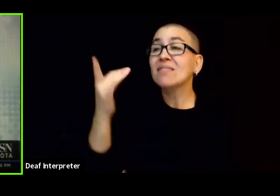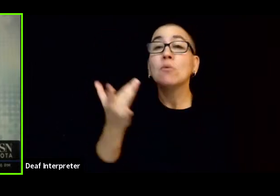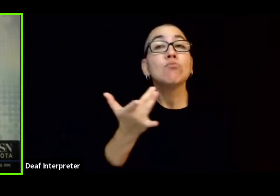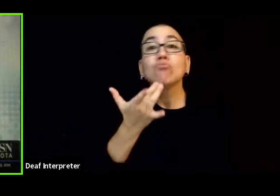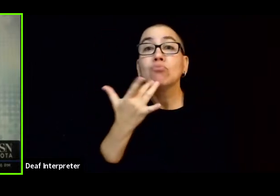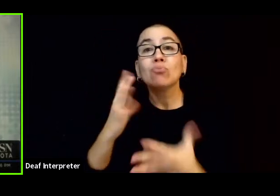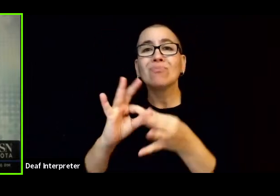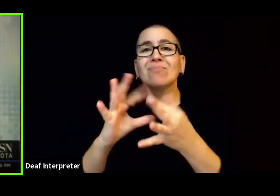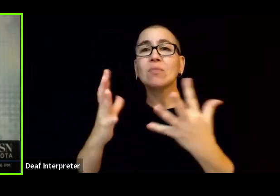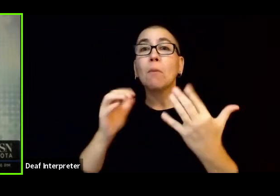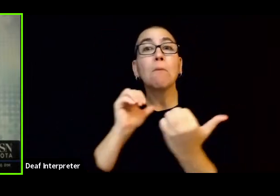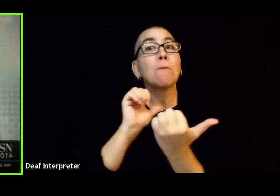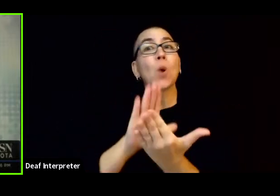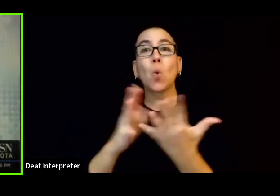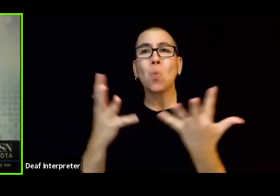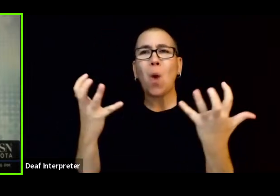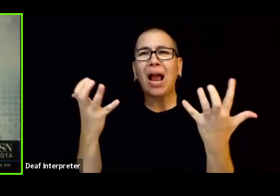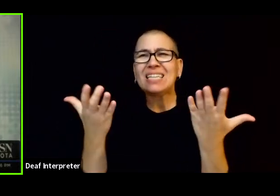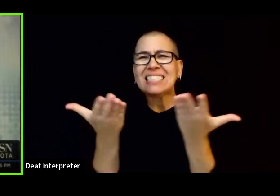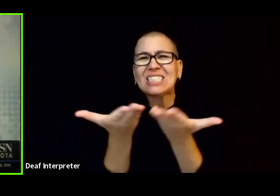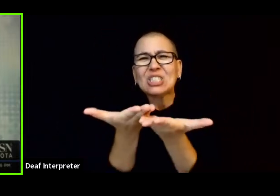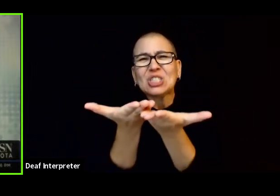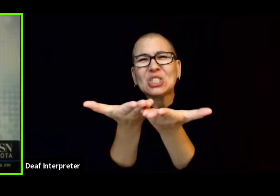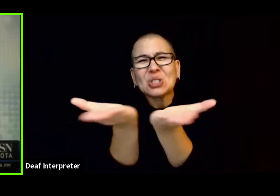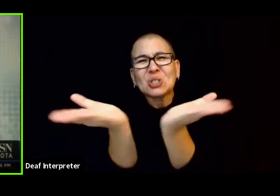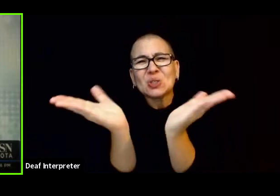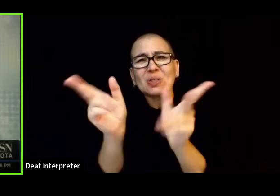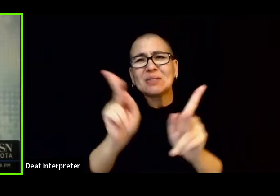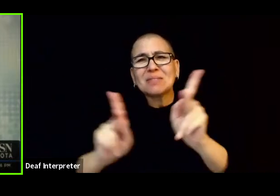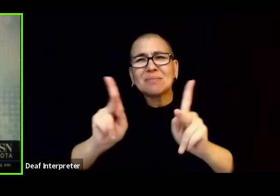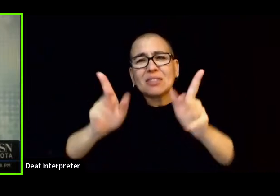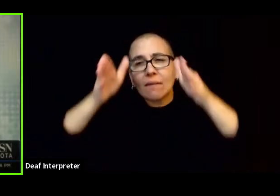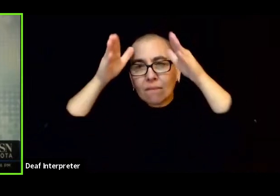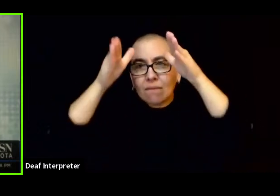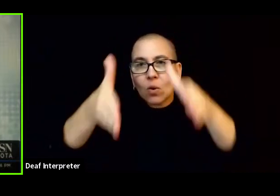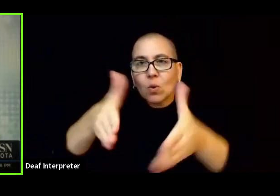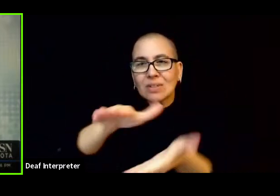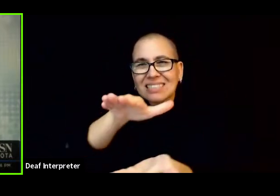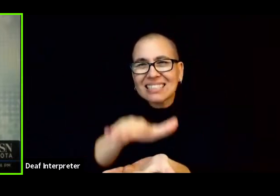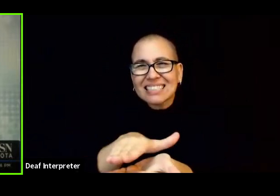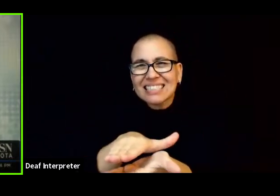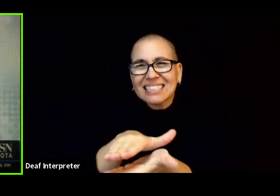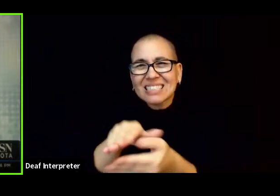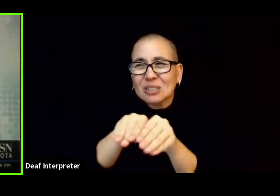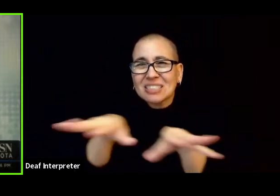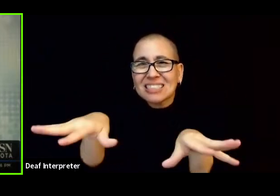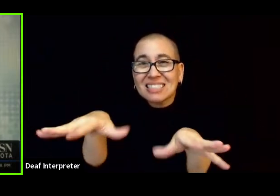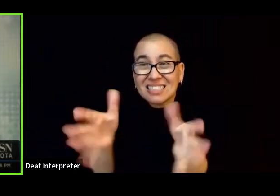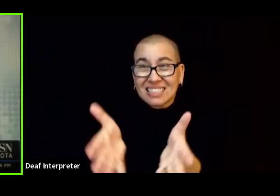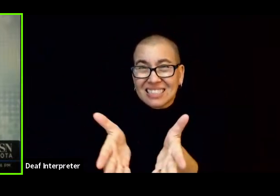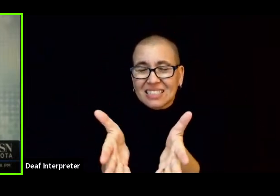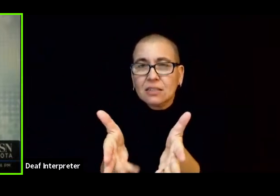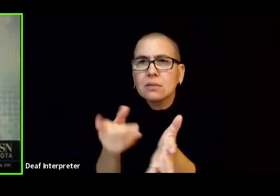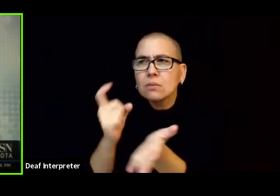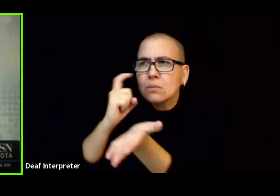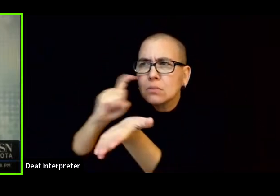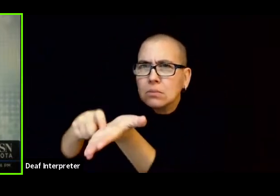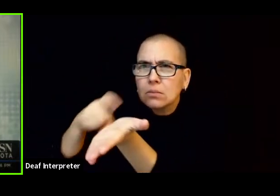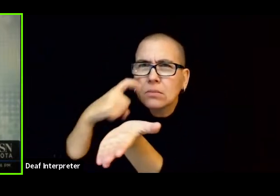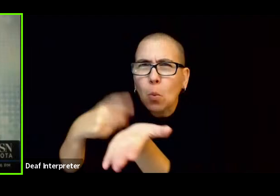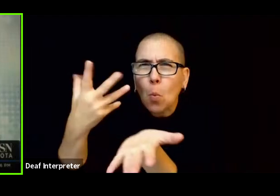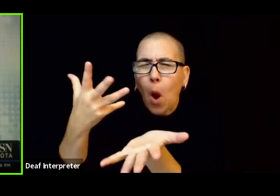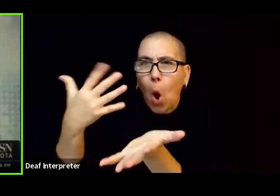on where the transmission is happening. Really very evidence-driven and targeted